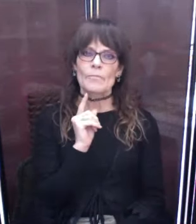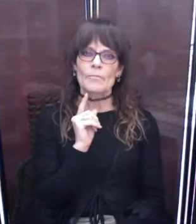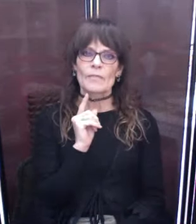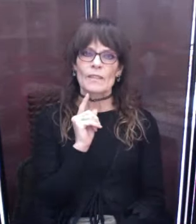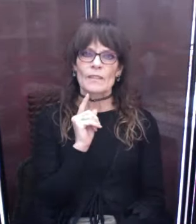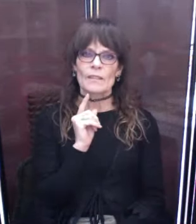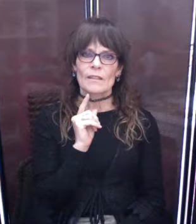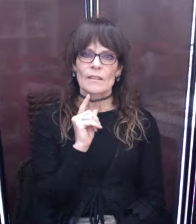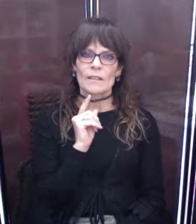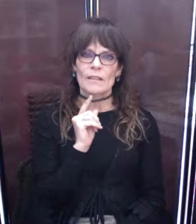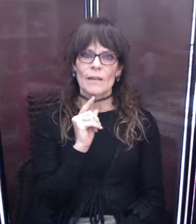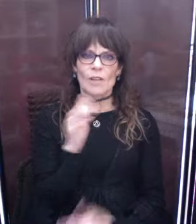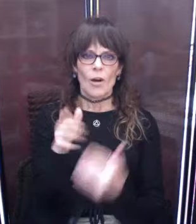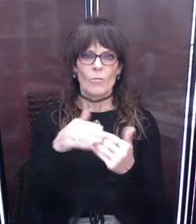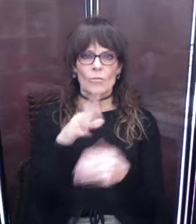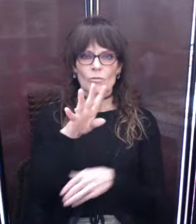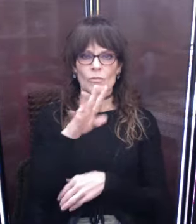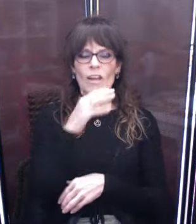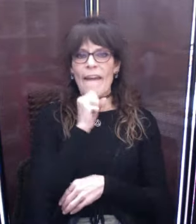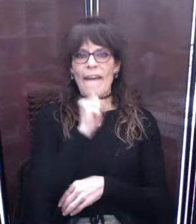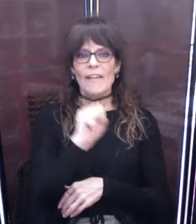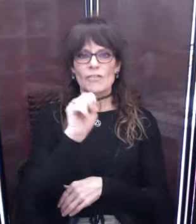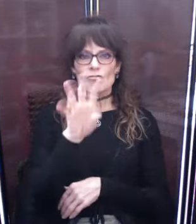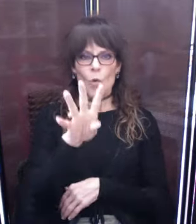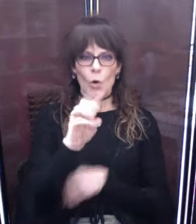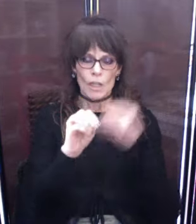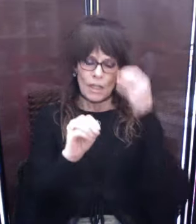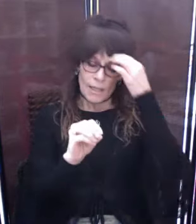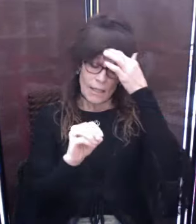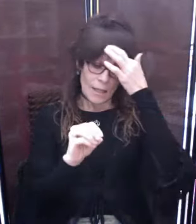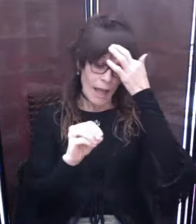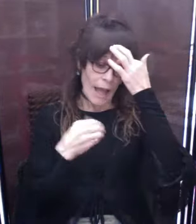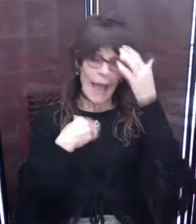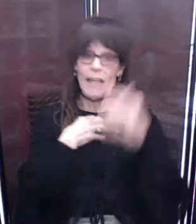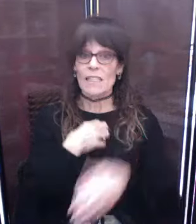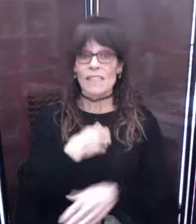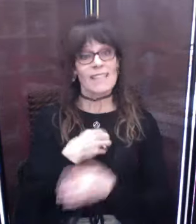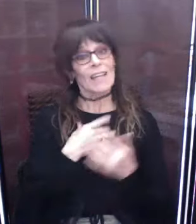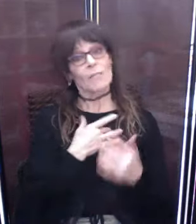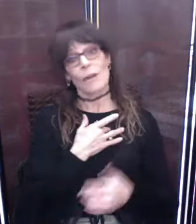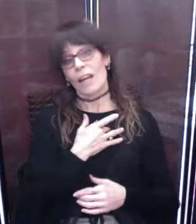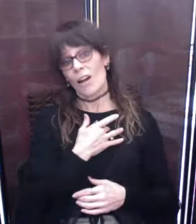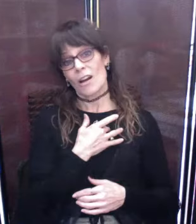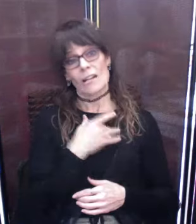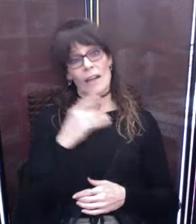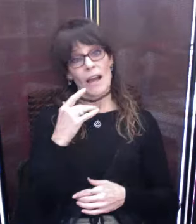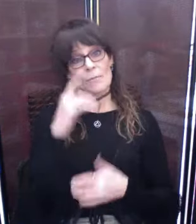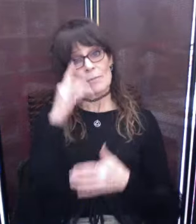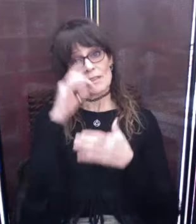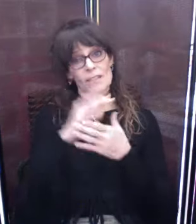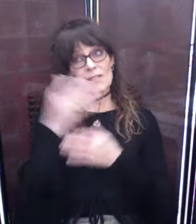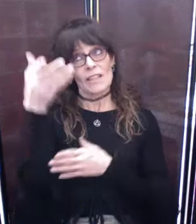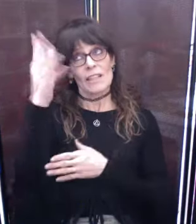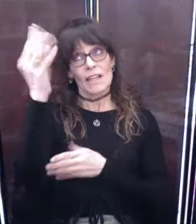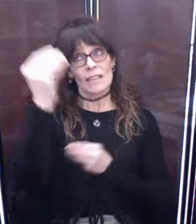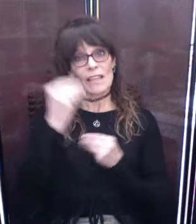40 years old. I really had this desire in my heart that I believed was God-given to be a family man. And I wasn't